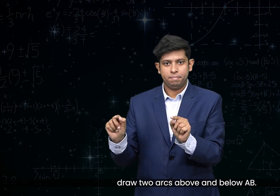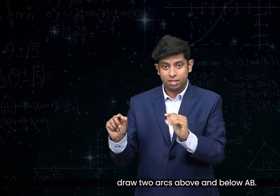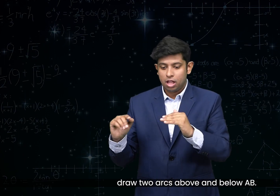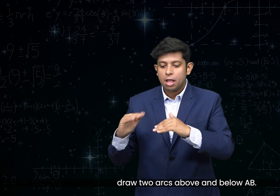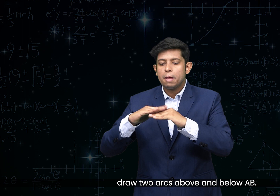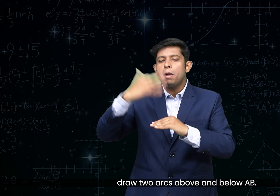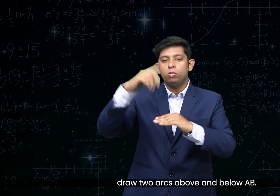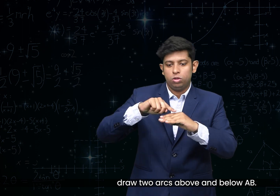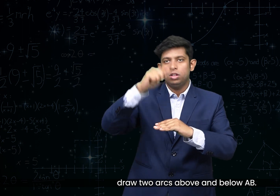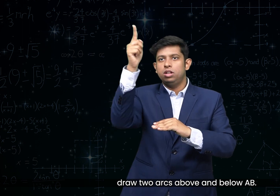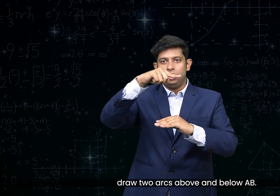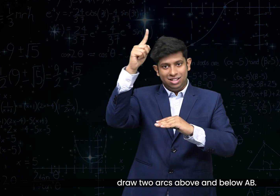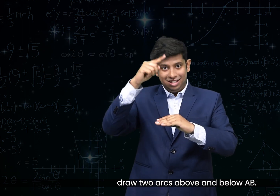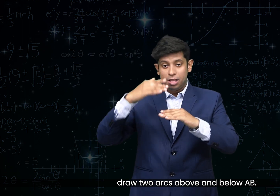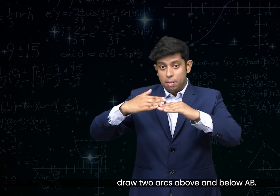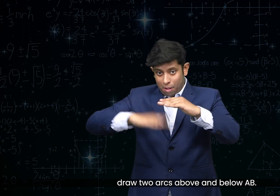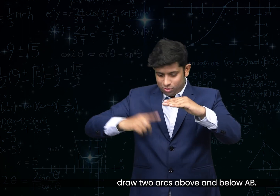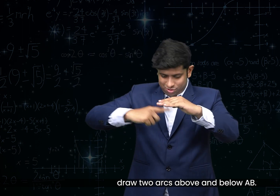two arcs above and below AB.